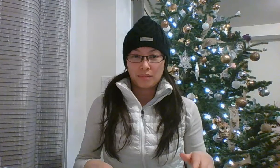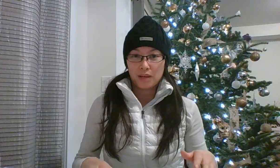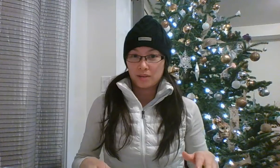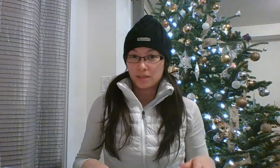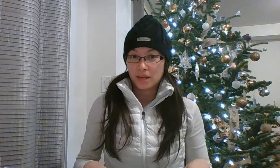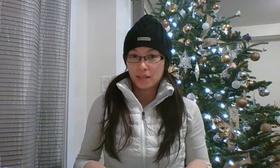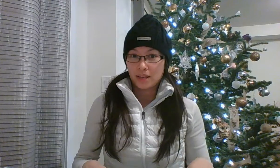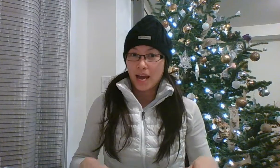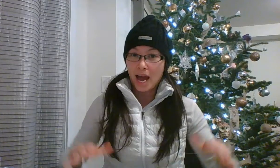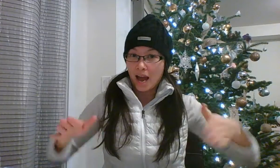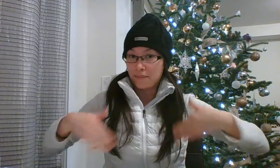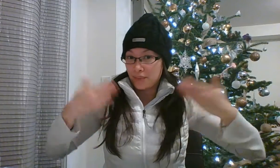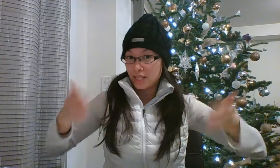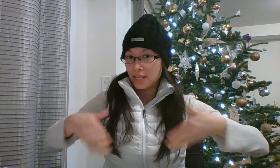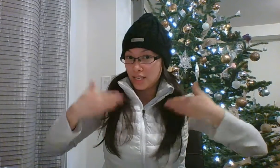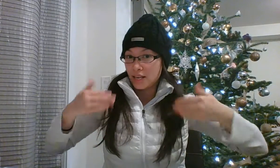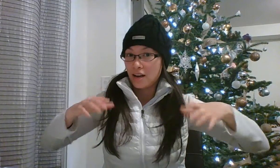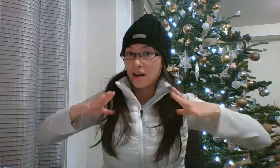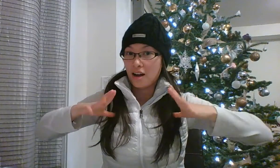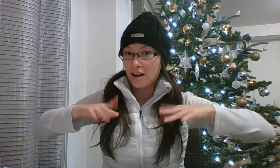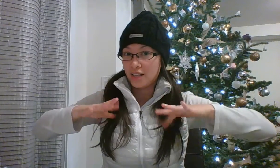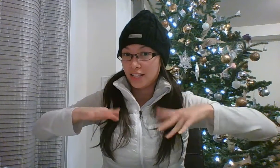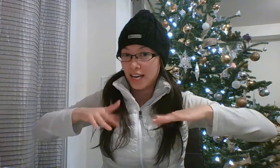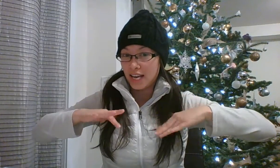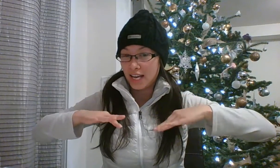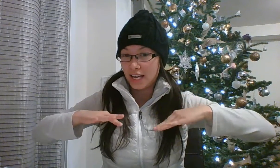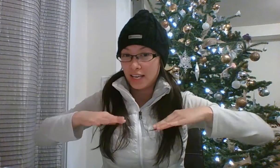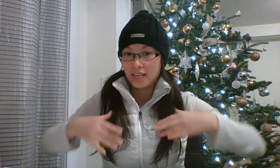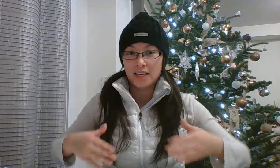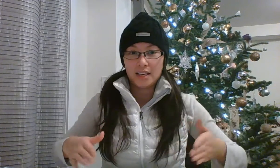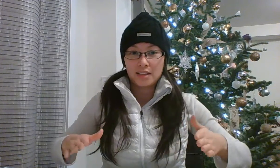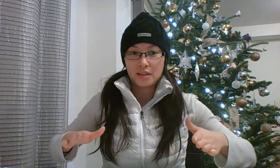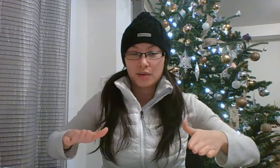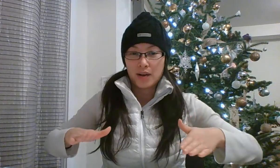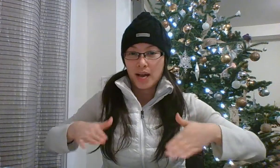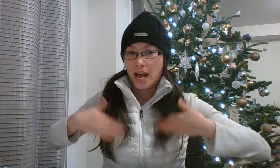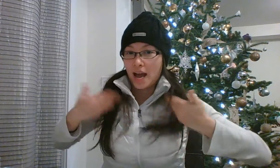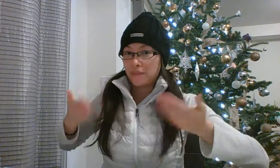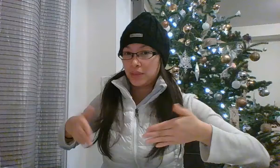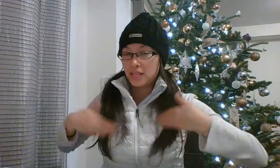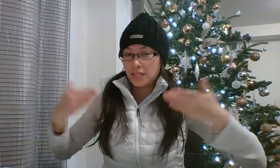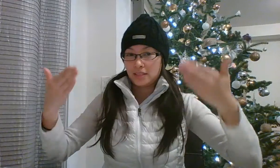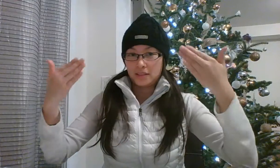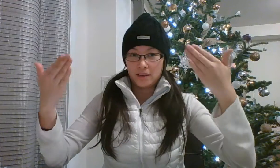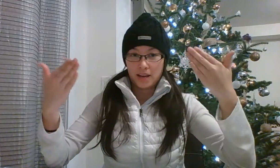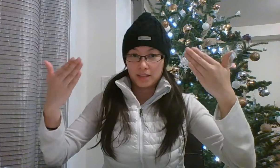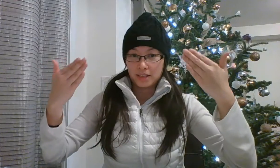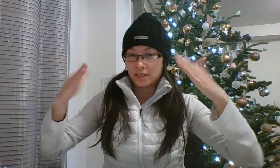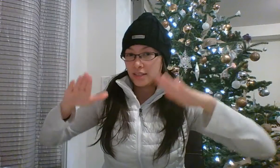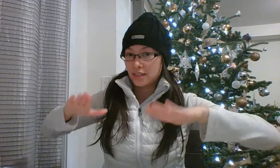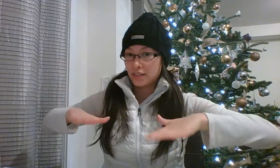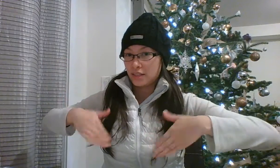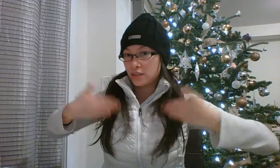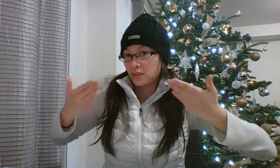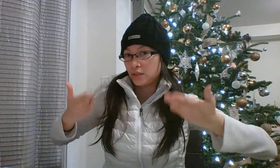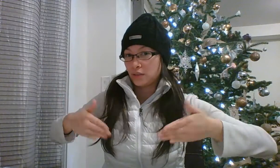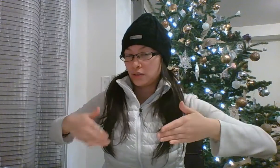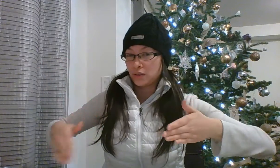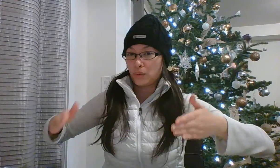how to sign happy holiday. So happy, your hands like this, swipe